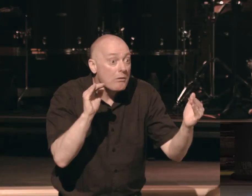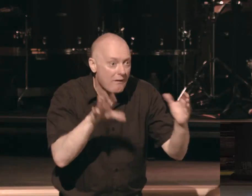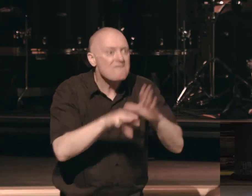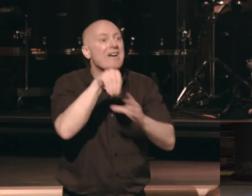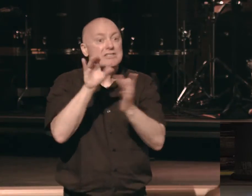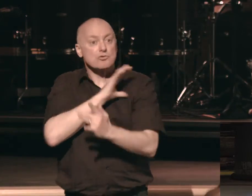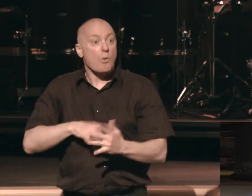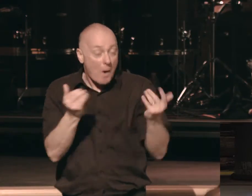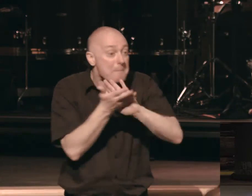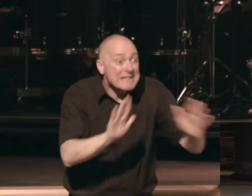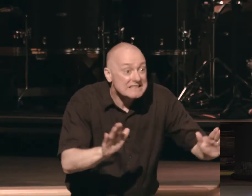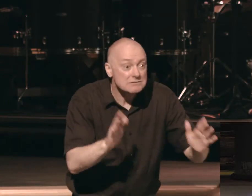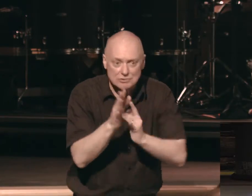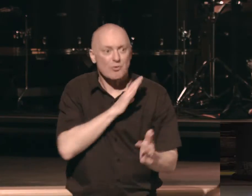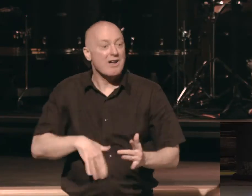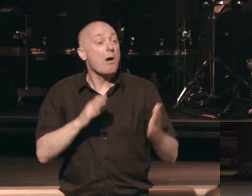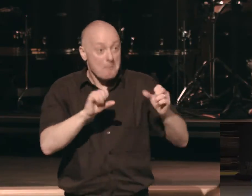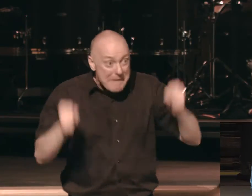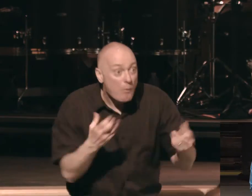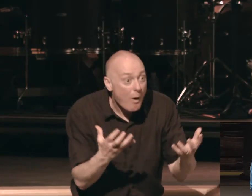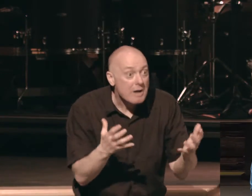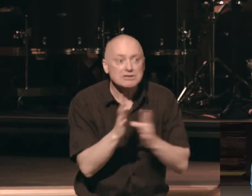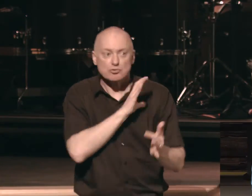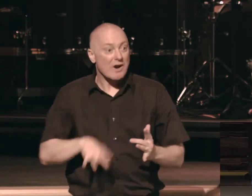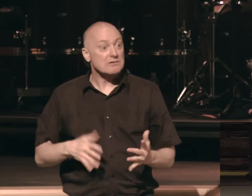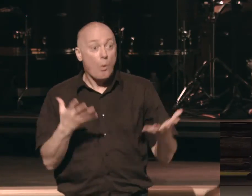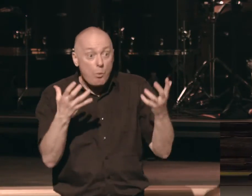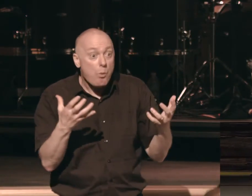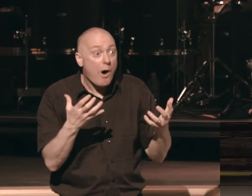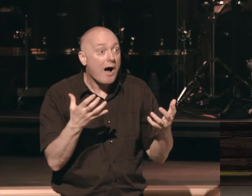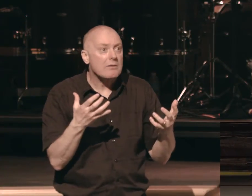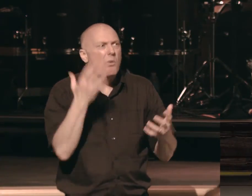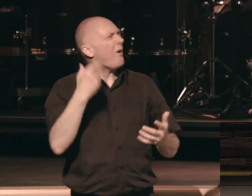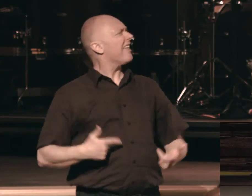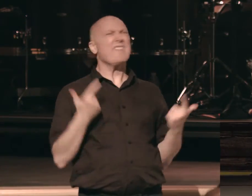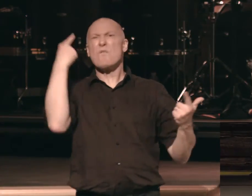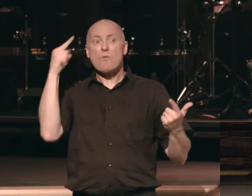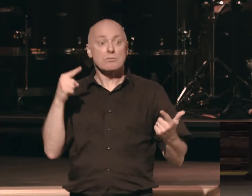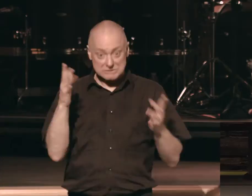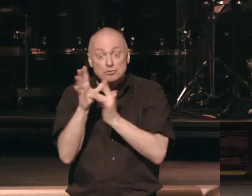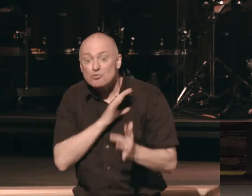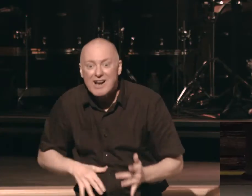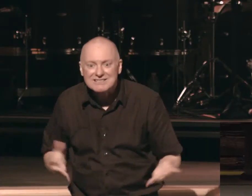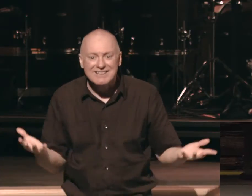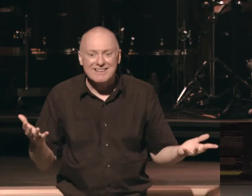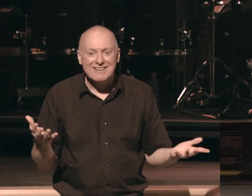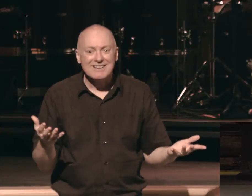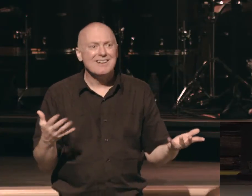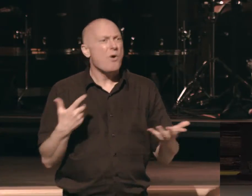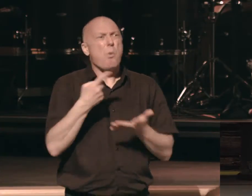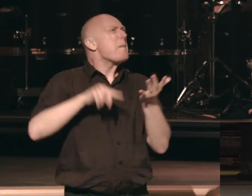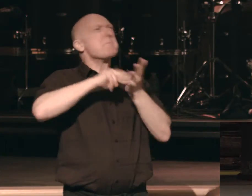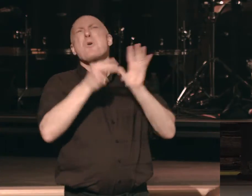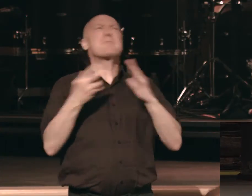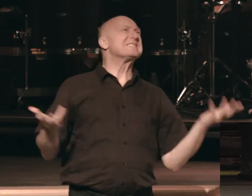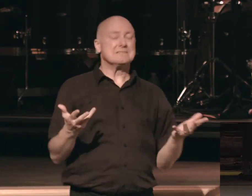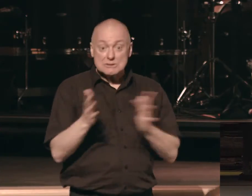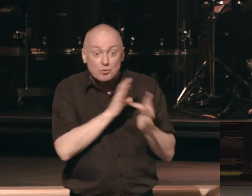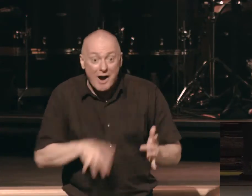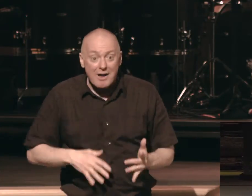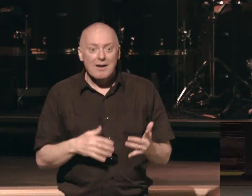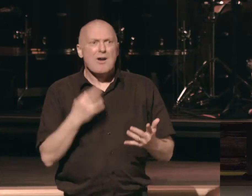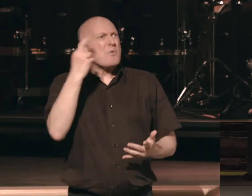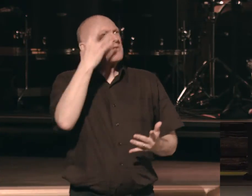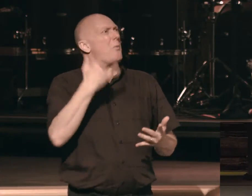it's Jesus Christ. Looking for power, it's Jesus Christ. Looking for the reason you live, it's Jesus Christ. Looking for your purpose, it's Jesus Christ. Looking for the reason you exist,